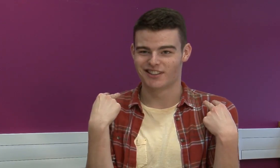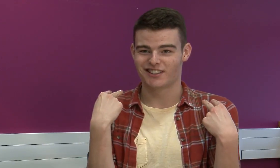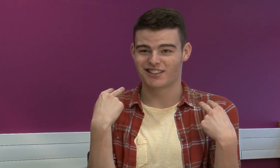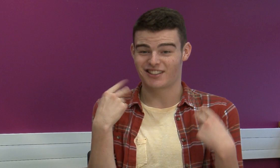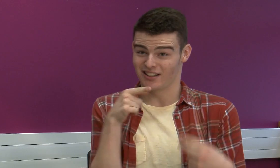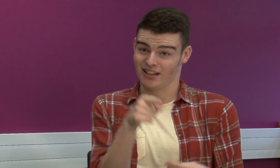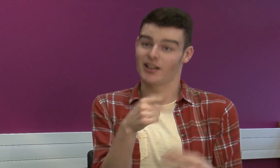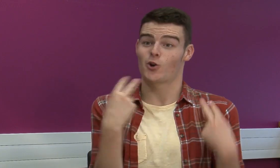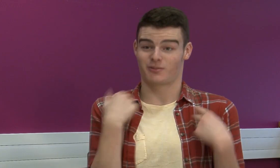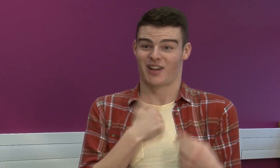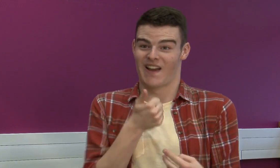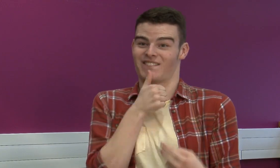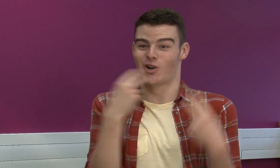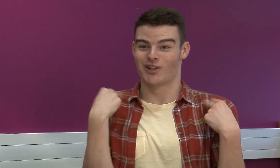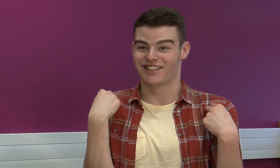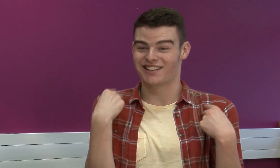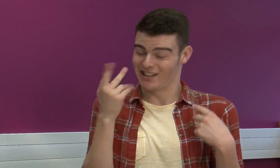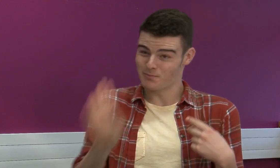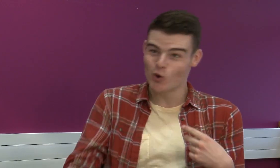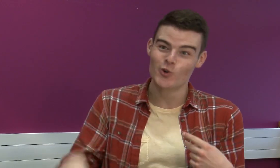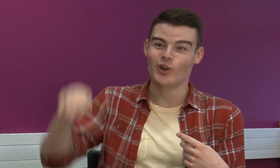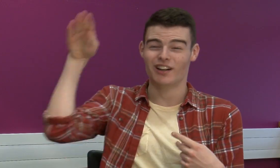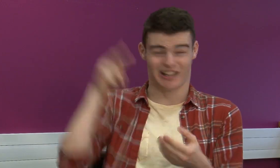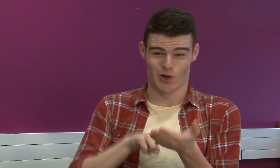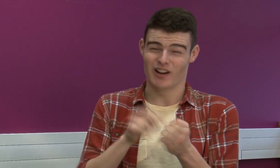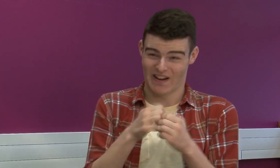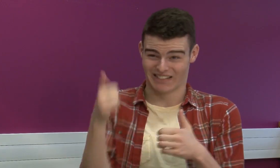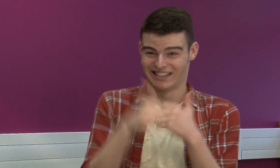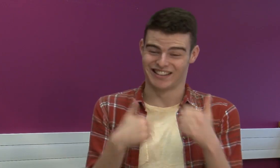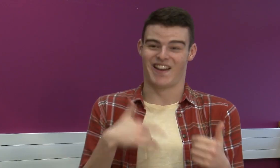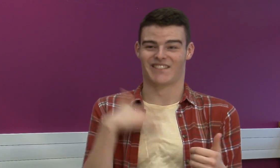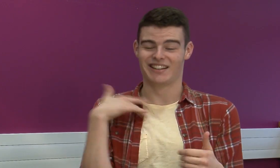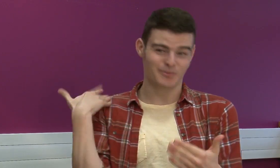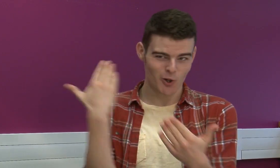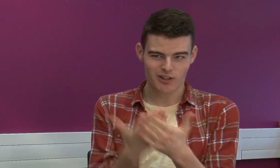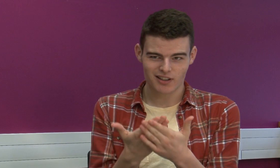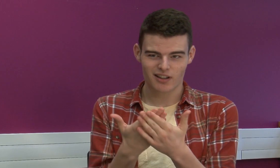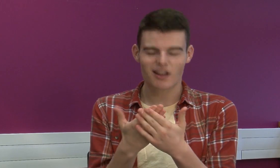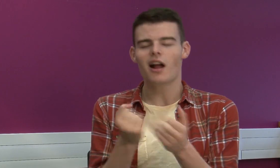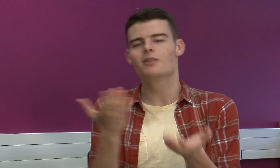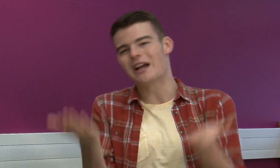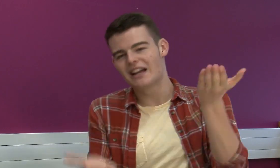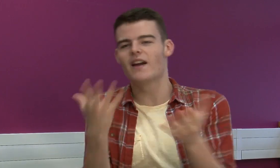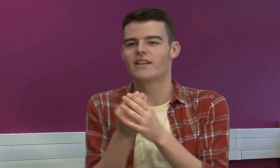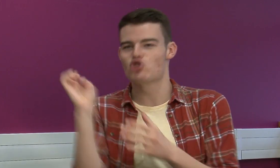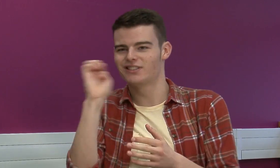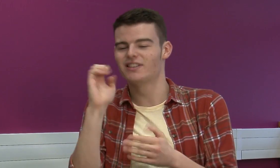ISL, that's Irish Sign Language. Then that would be my first language. I grew up using that, it's my mother tongue, I've used it every